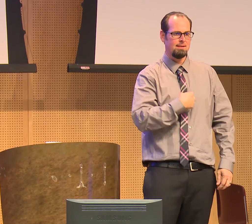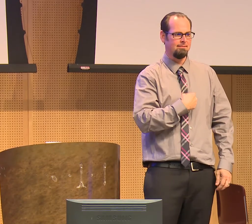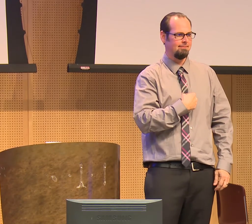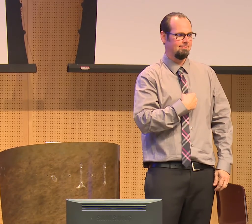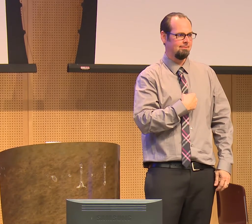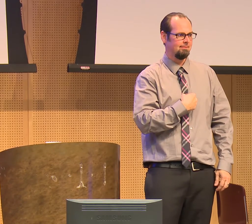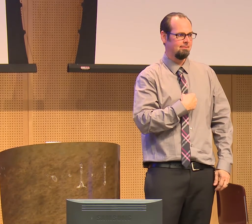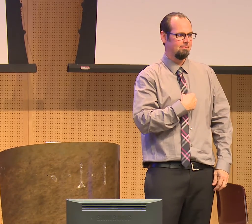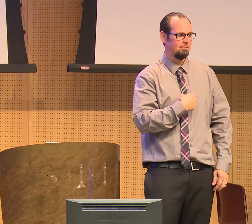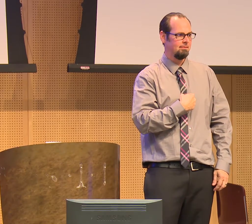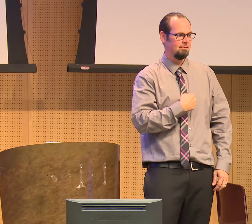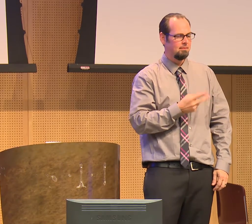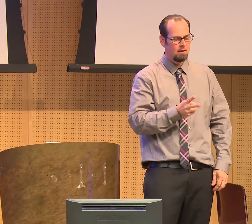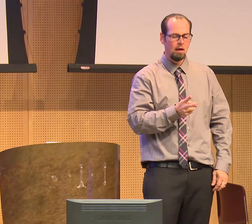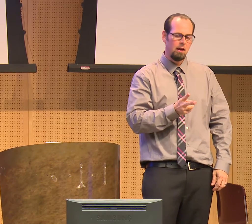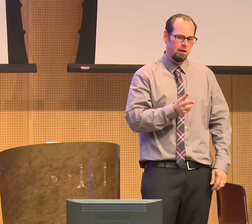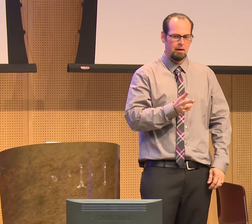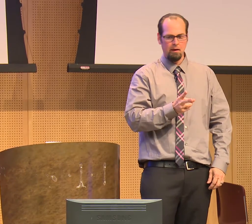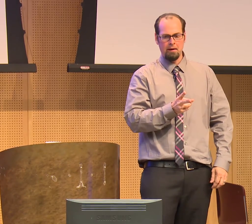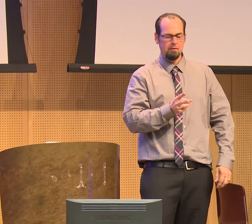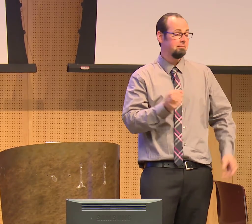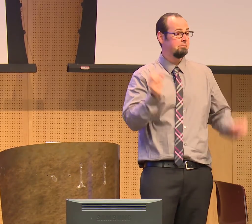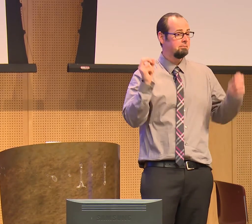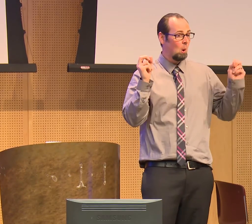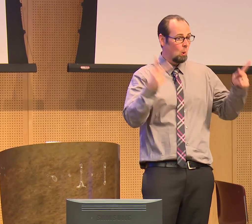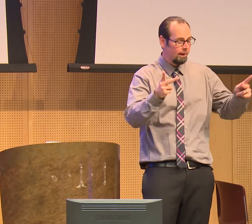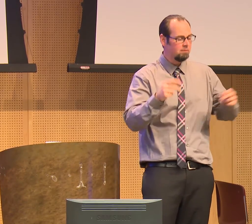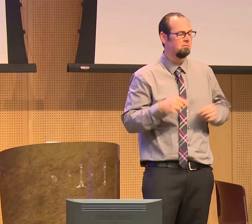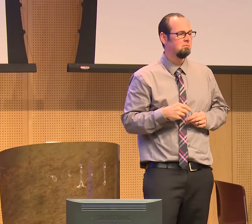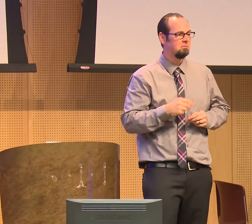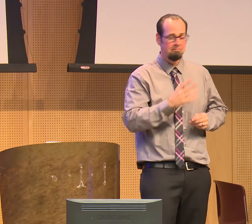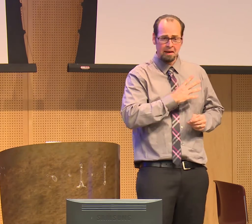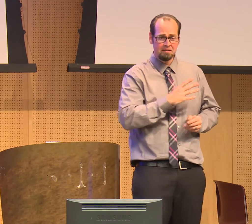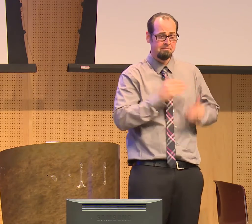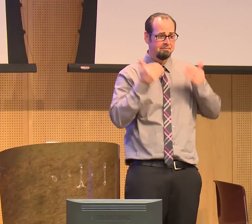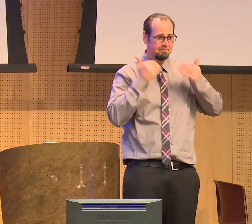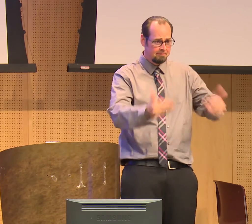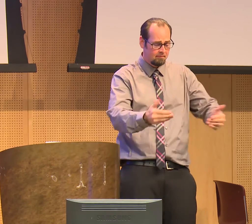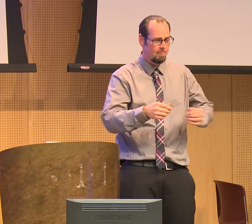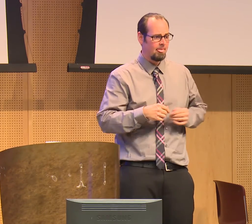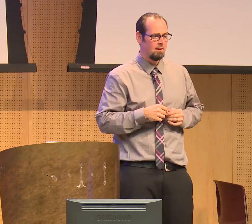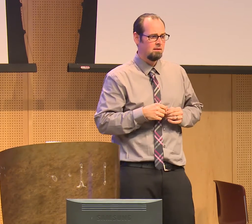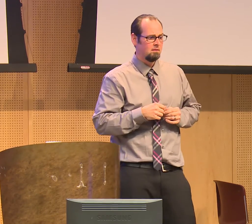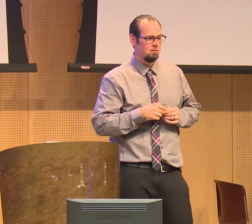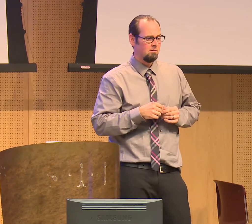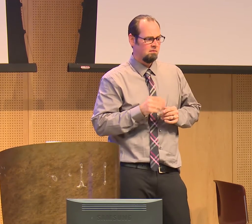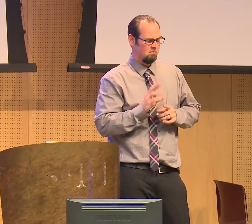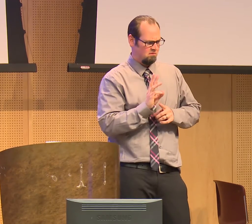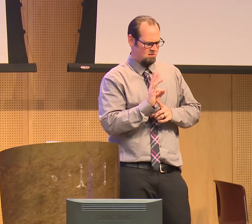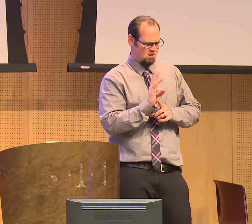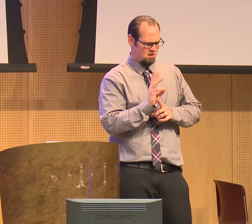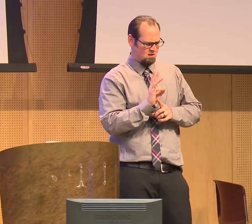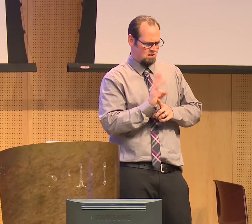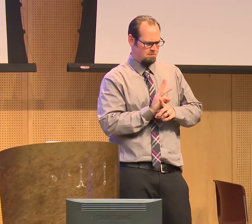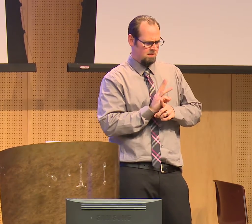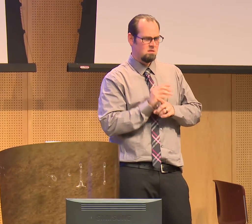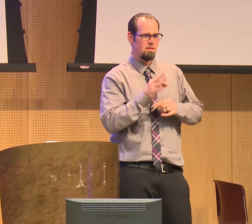pay. And they agreed and let me stay. For 6 months, it was a struggle in